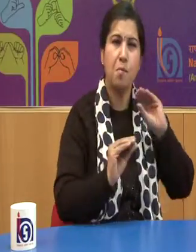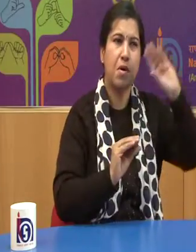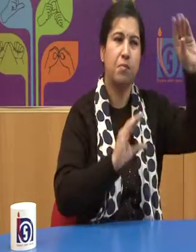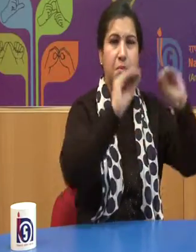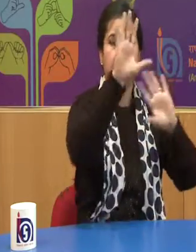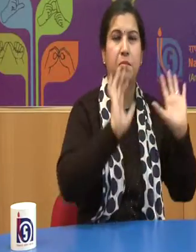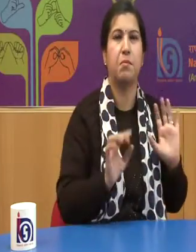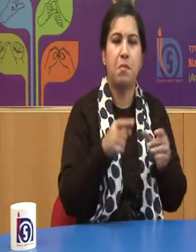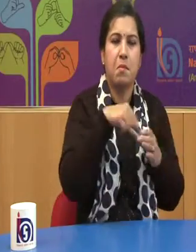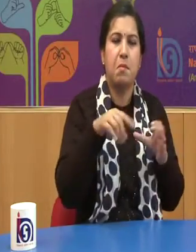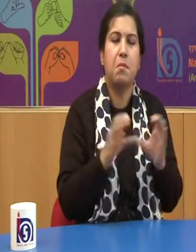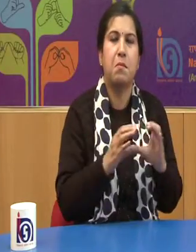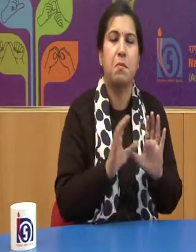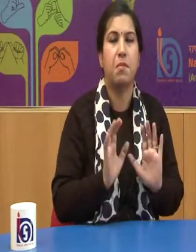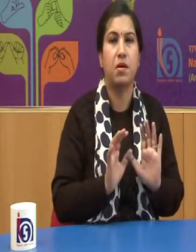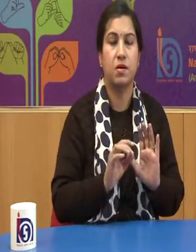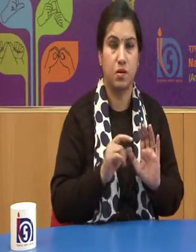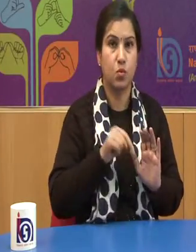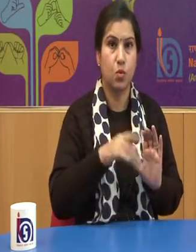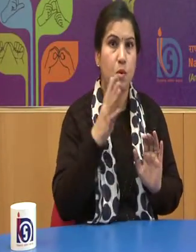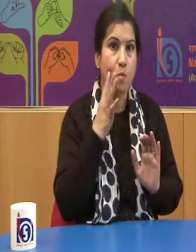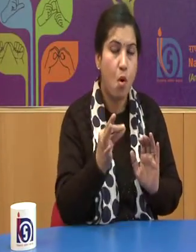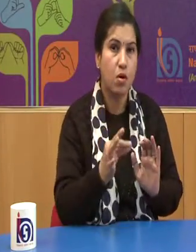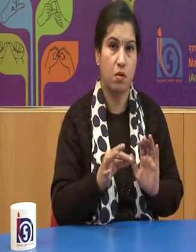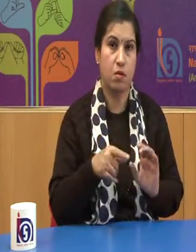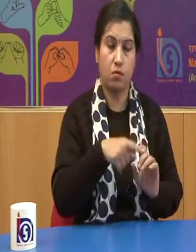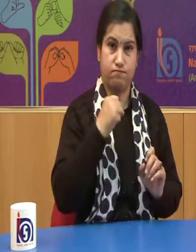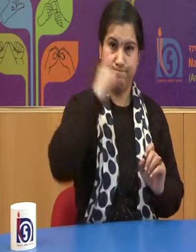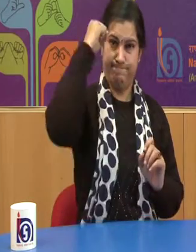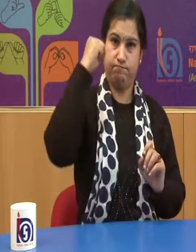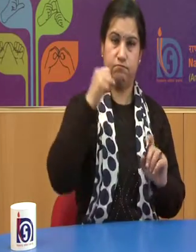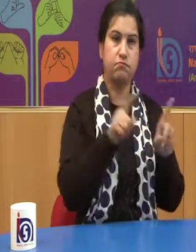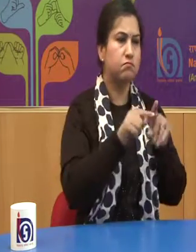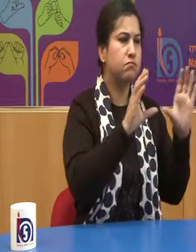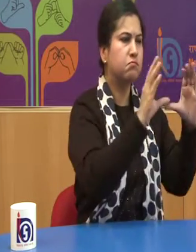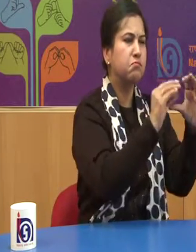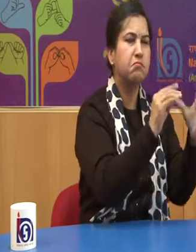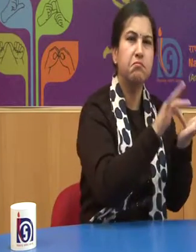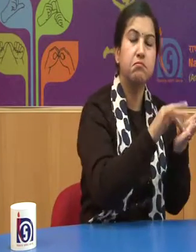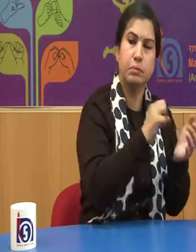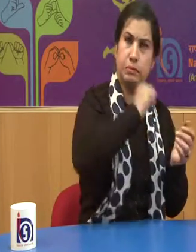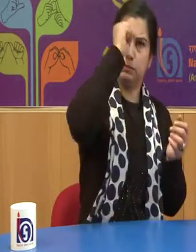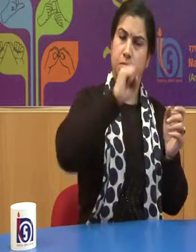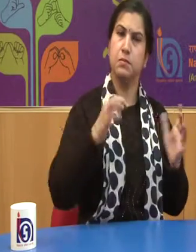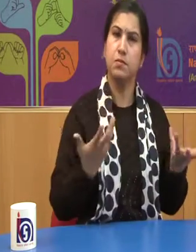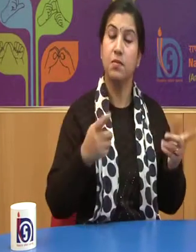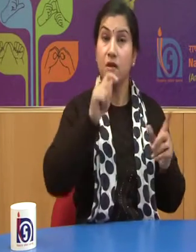but it was one of the most important movements against the foreign rule in